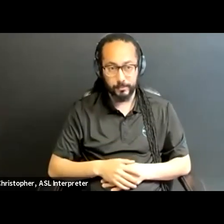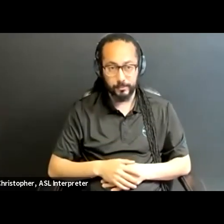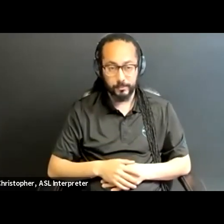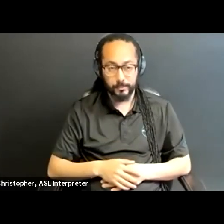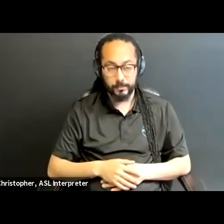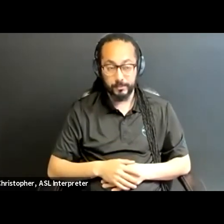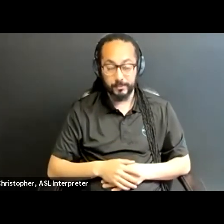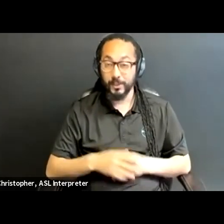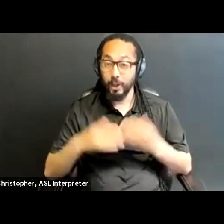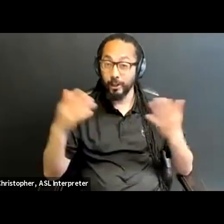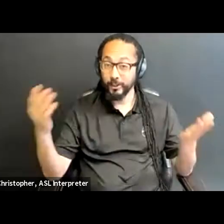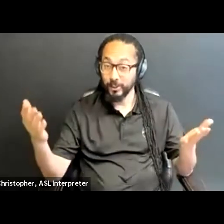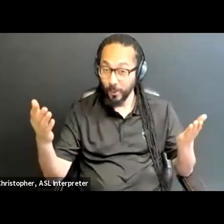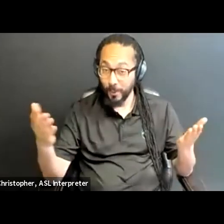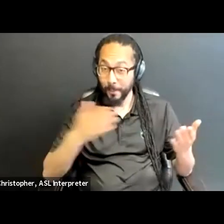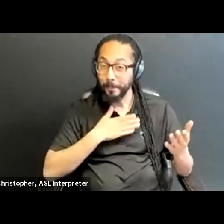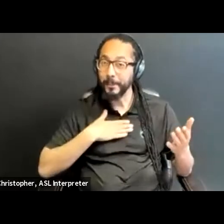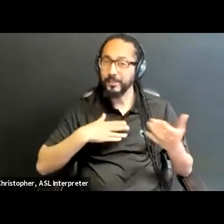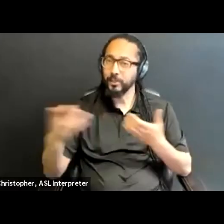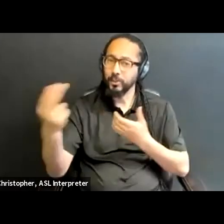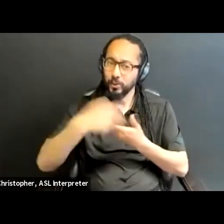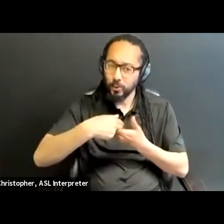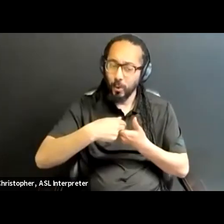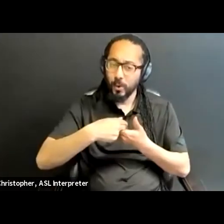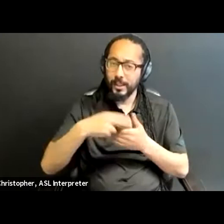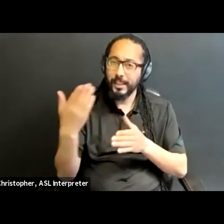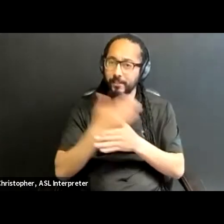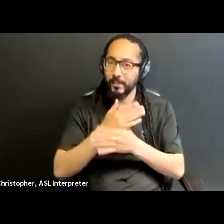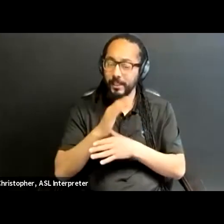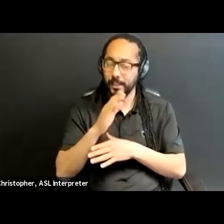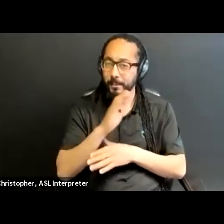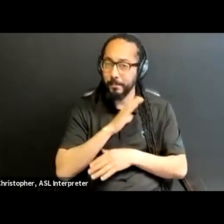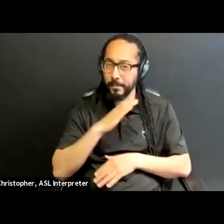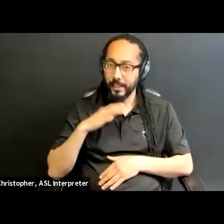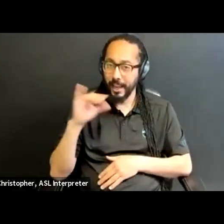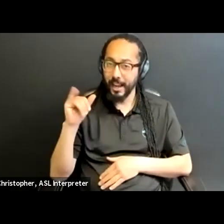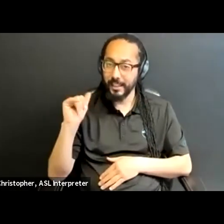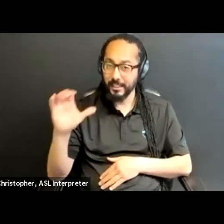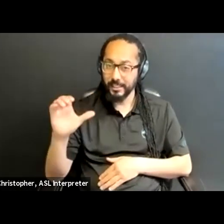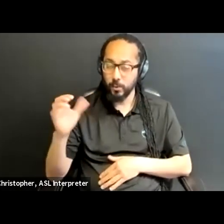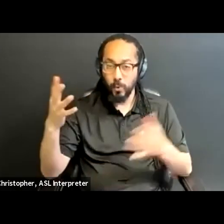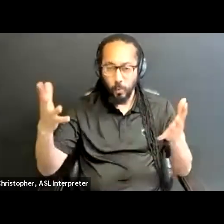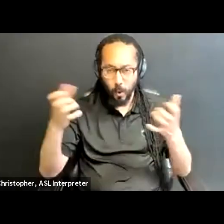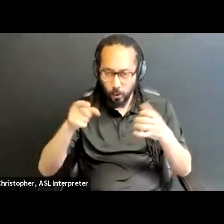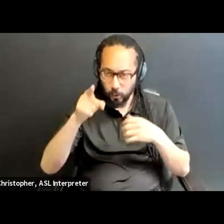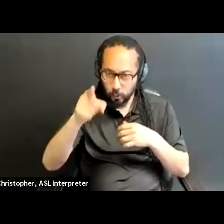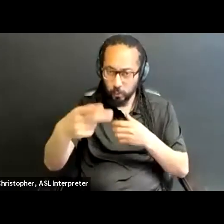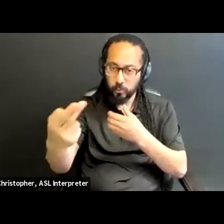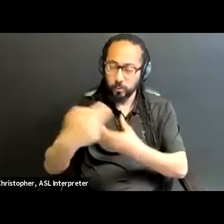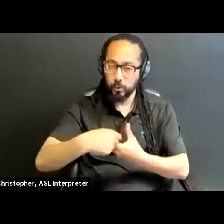join the intervention committee, get involved. We're actively recruiting members. So